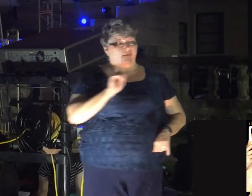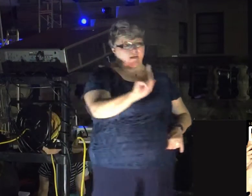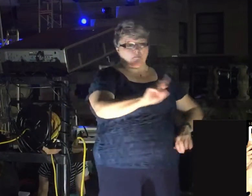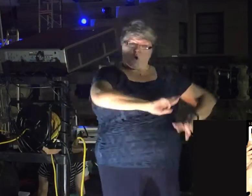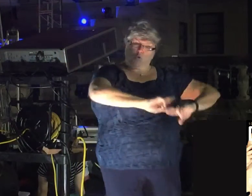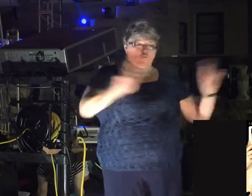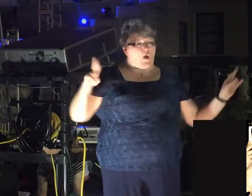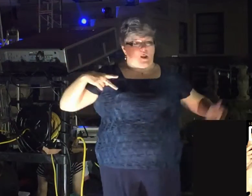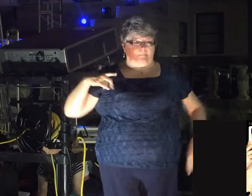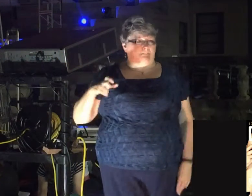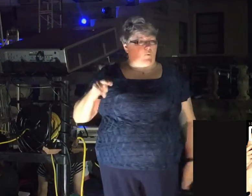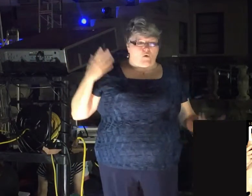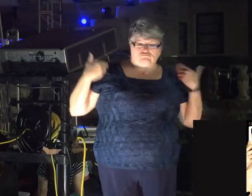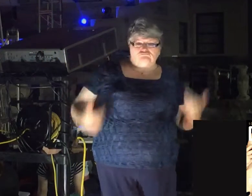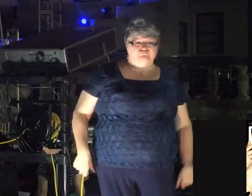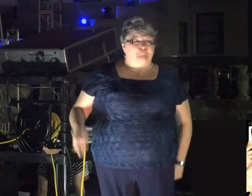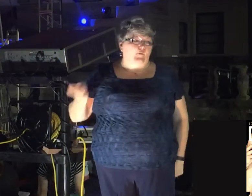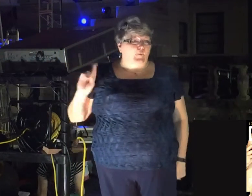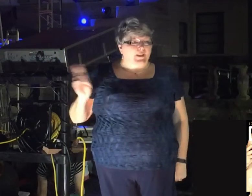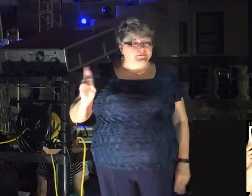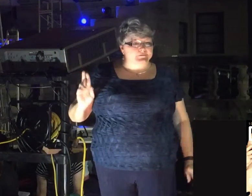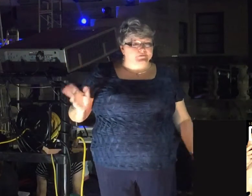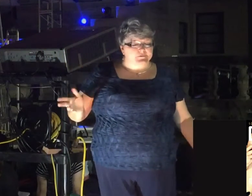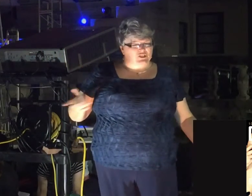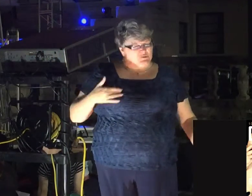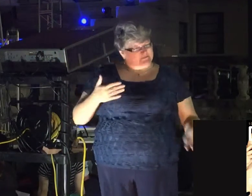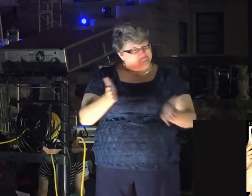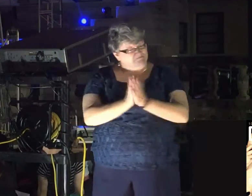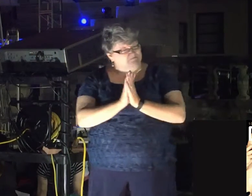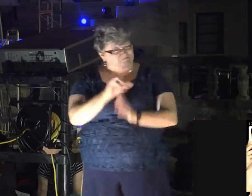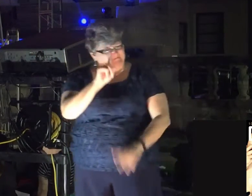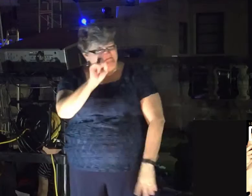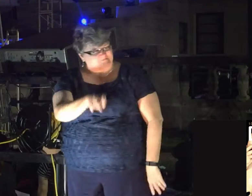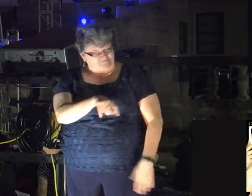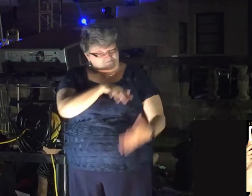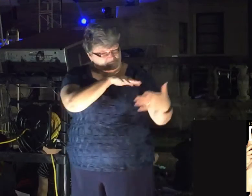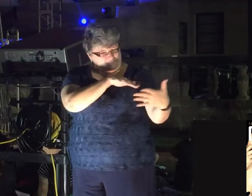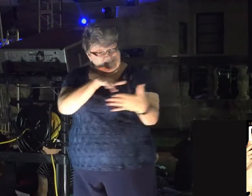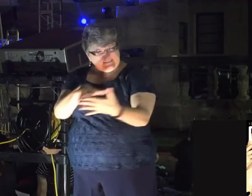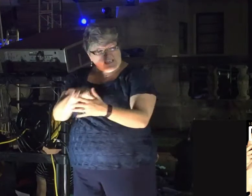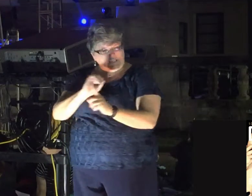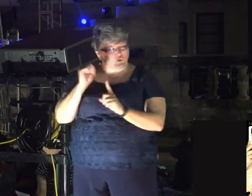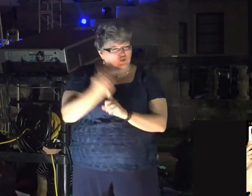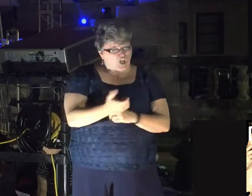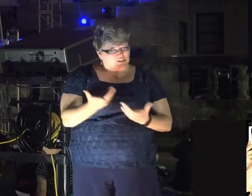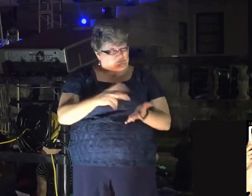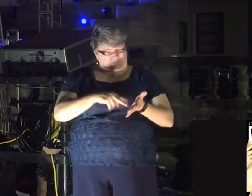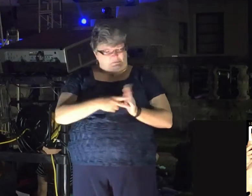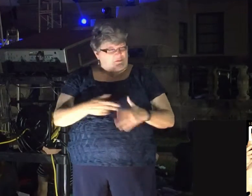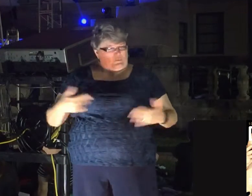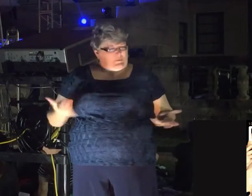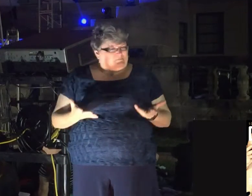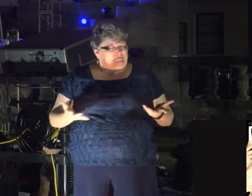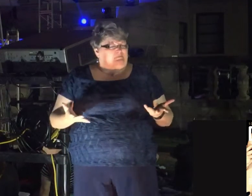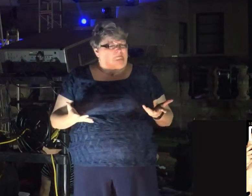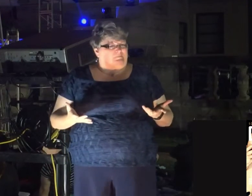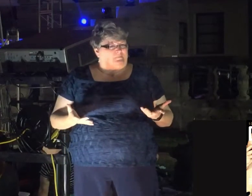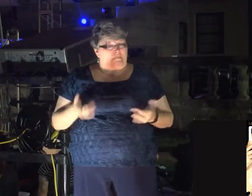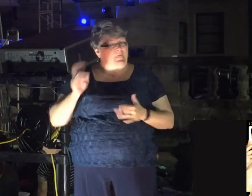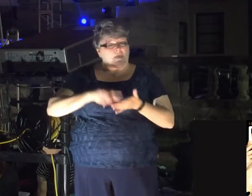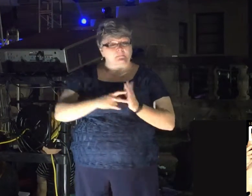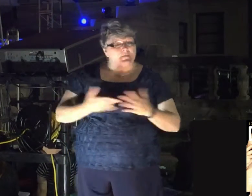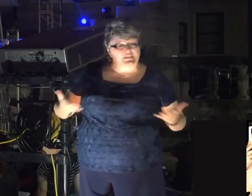to the set porn ready. And she was asking the question, as a studier of sociology, what does that